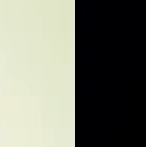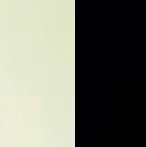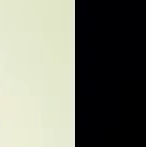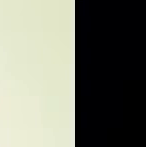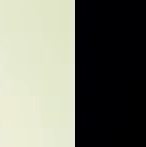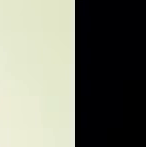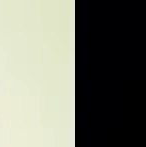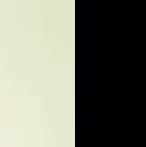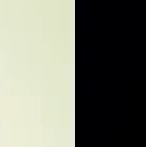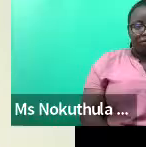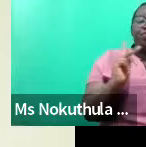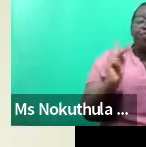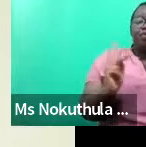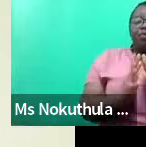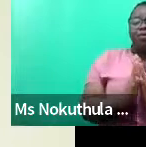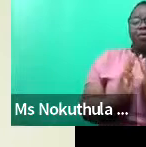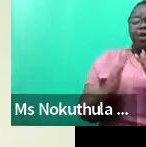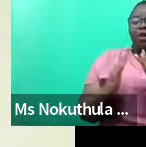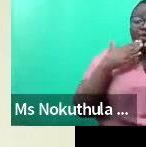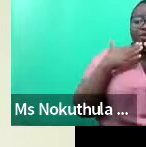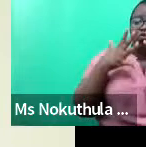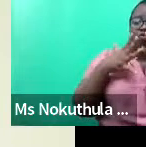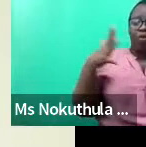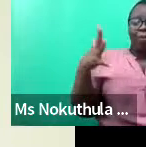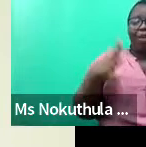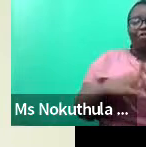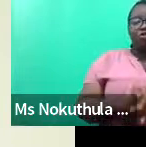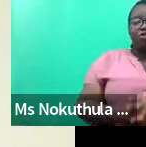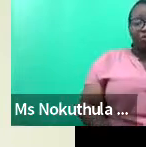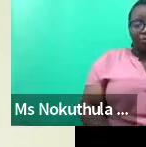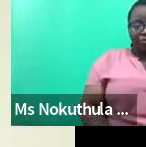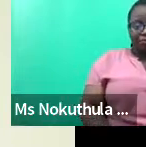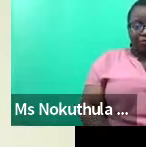Okay, thank you so much. Let us see. All right.